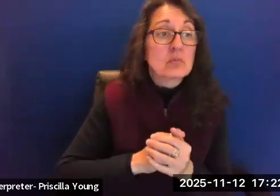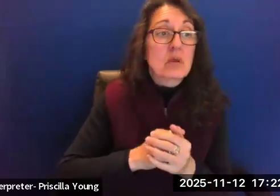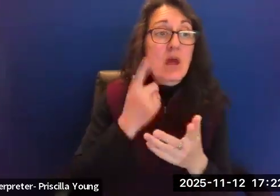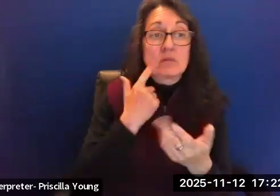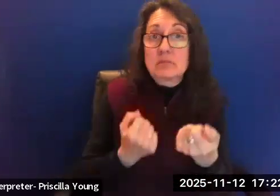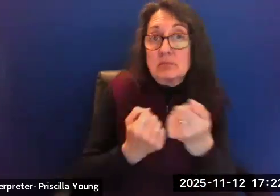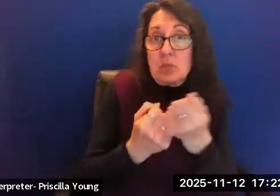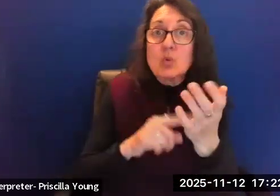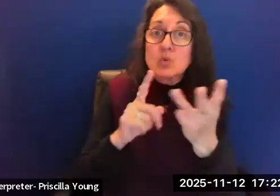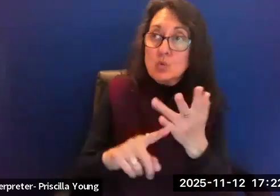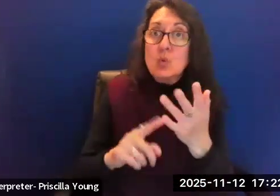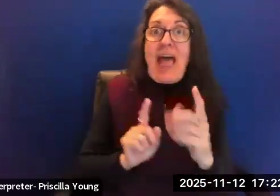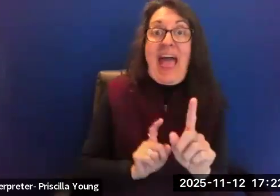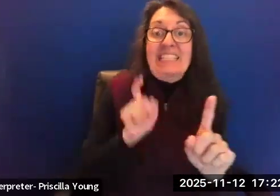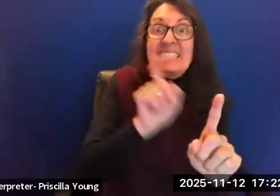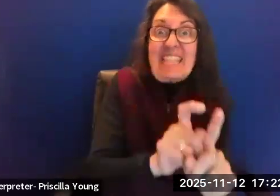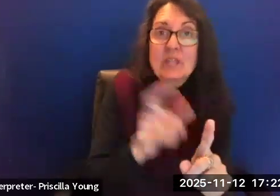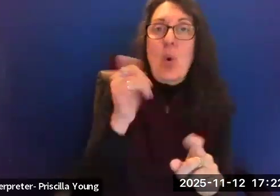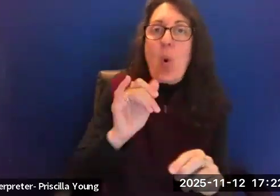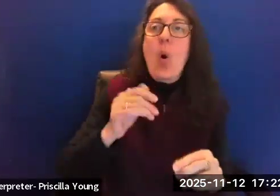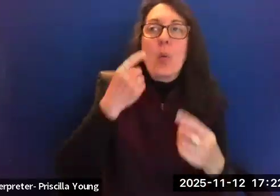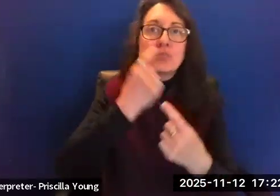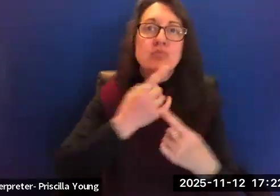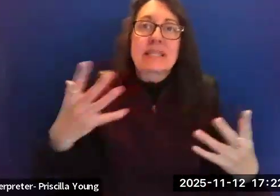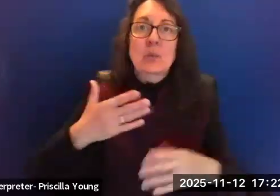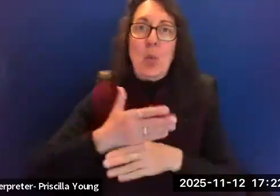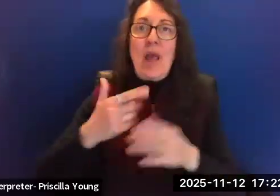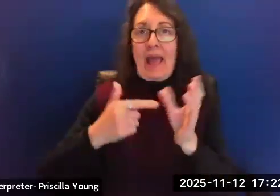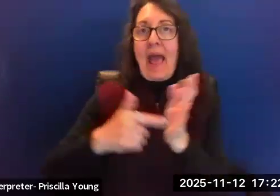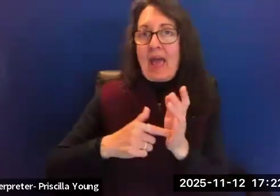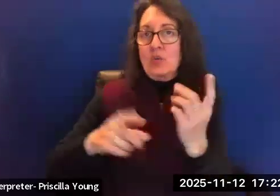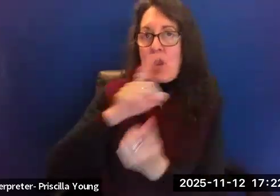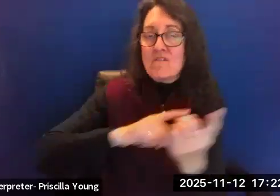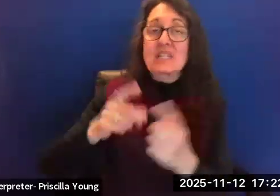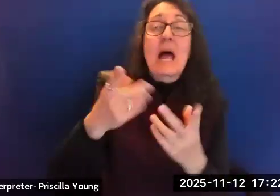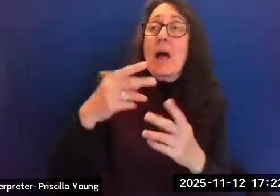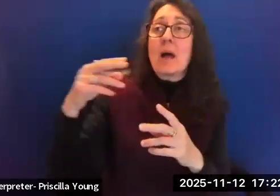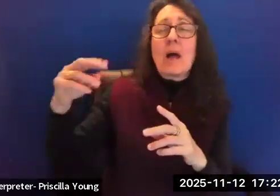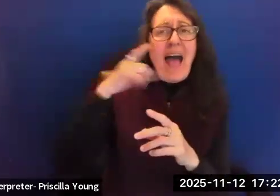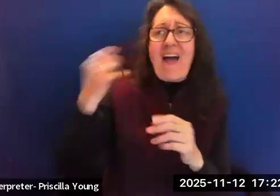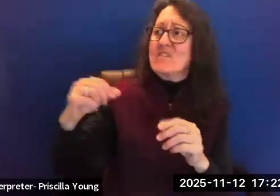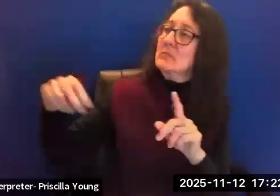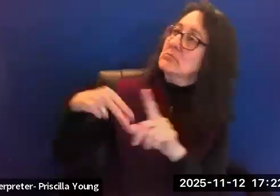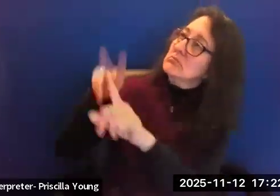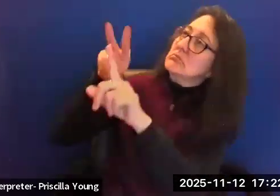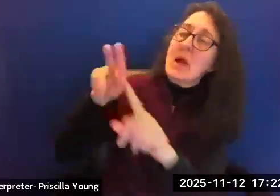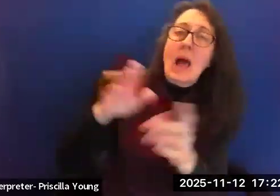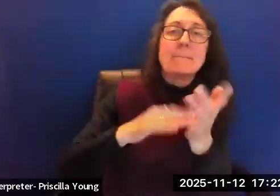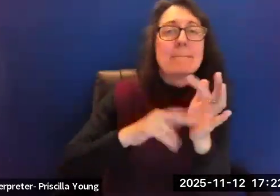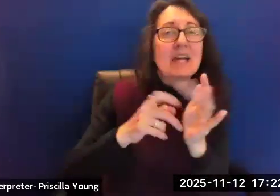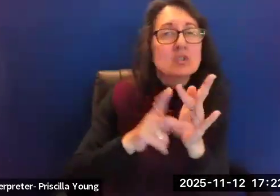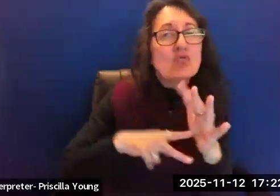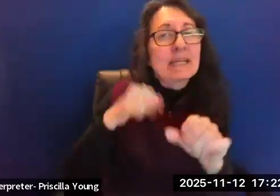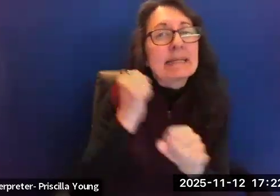at conferences, any training, mentoring, or professional development courses,